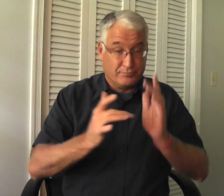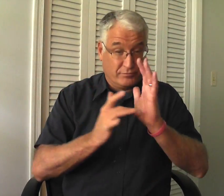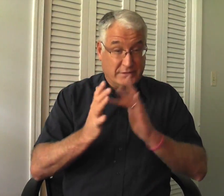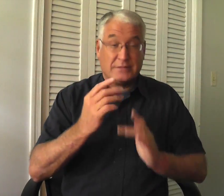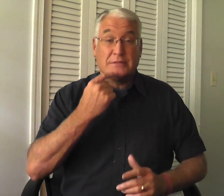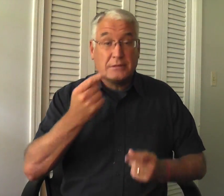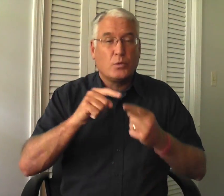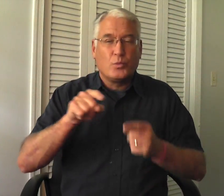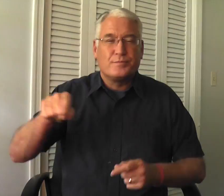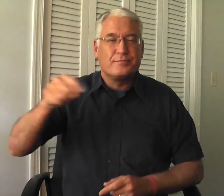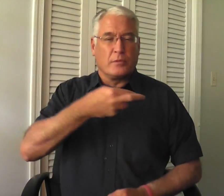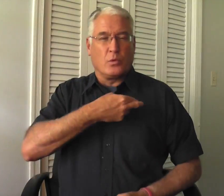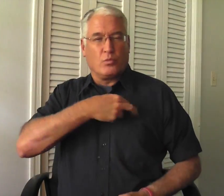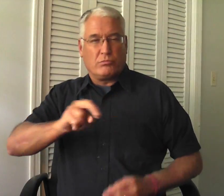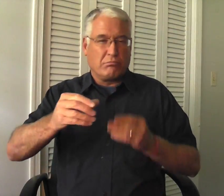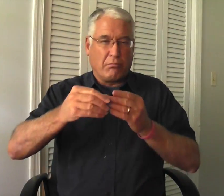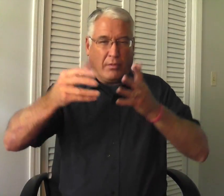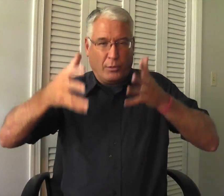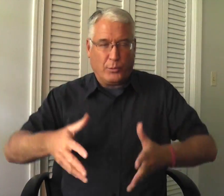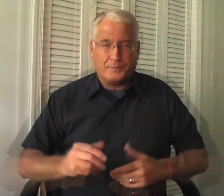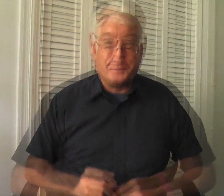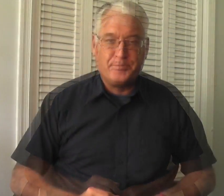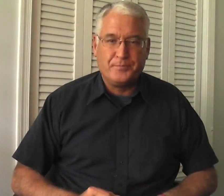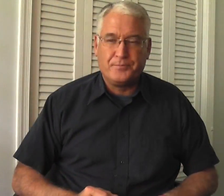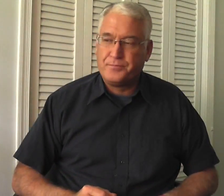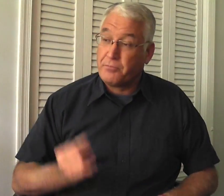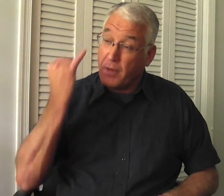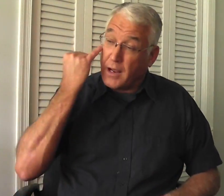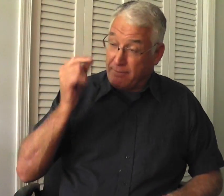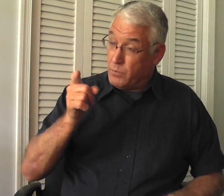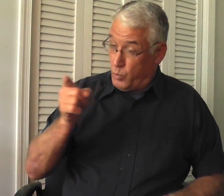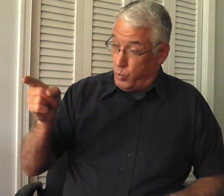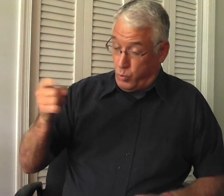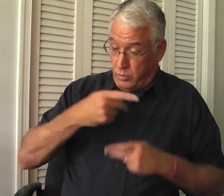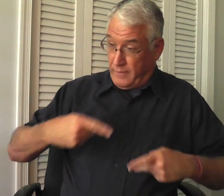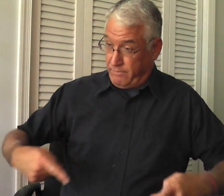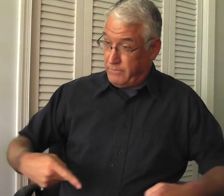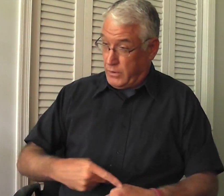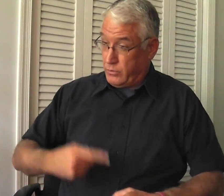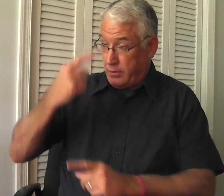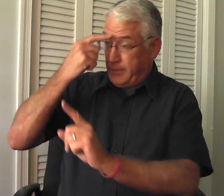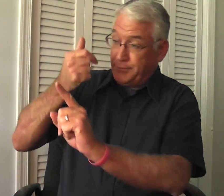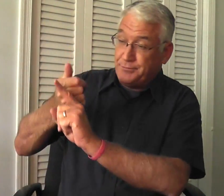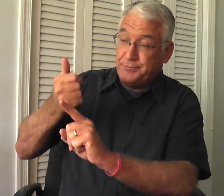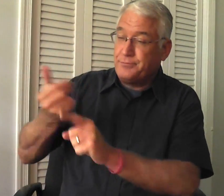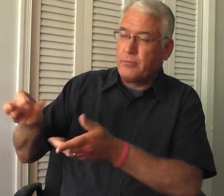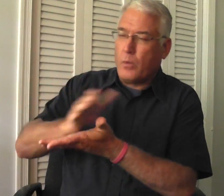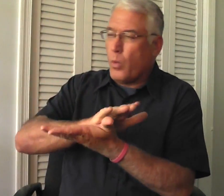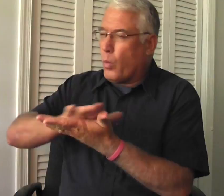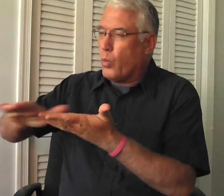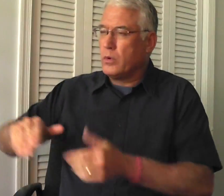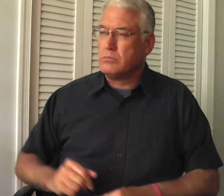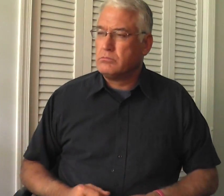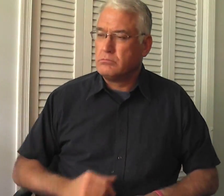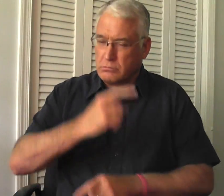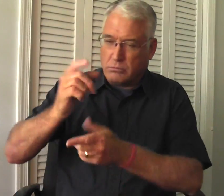Wow, we read there, Jesus was saying to the religious leaders, "You Pharisees and scribes, you think you